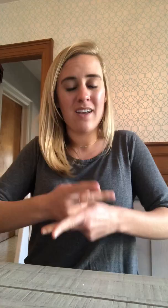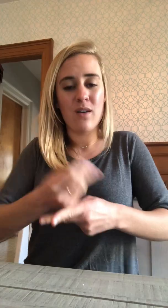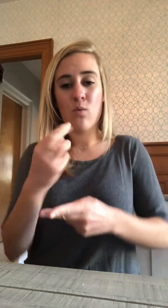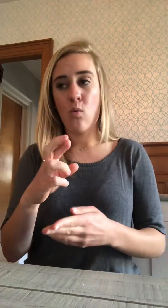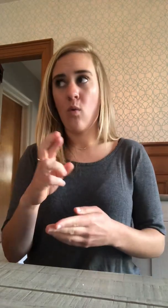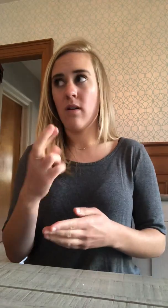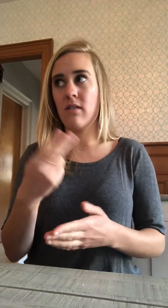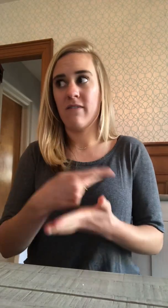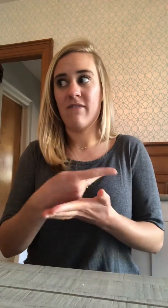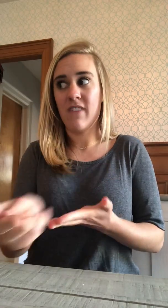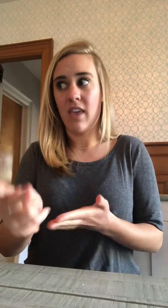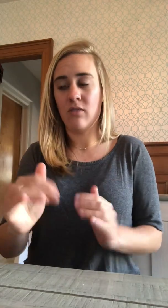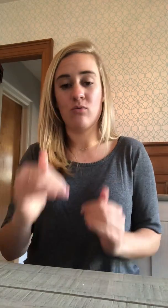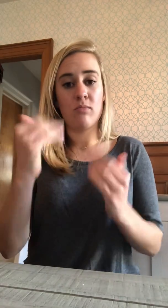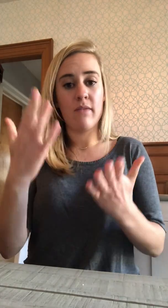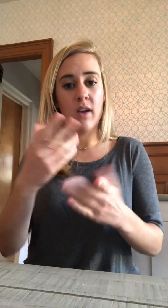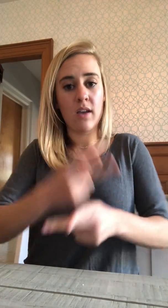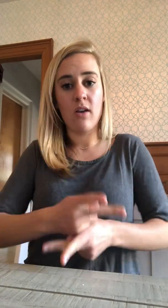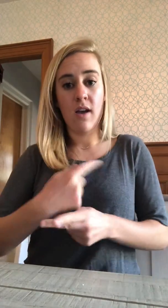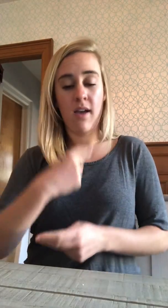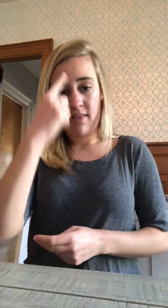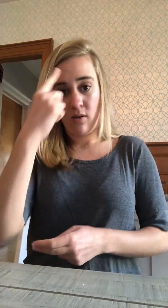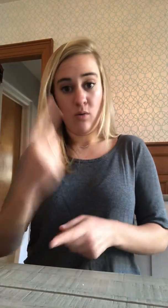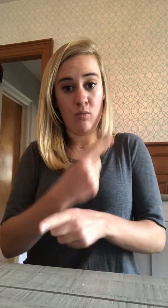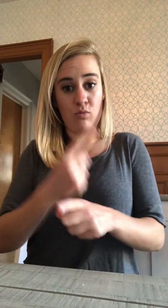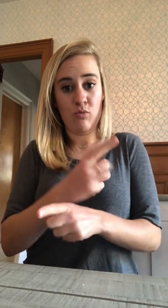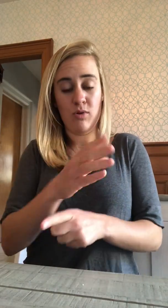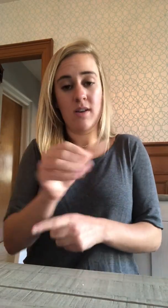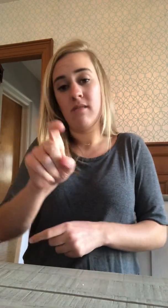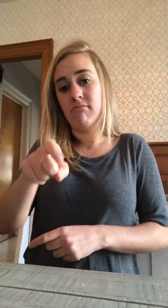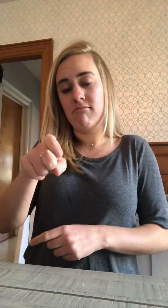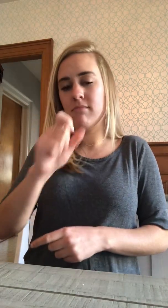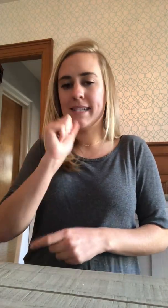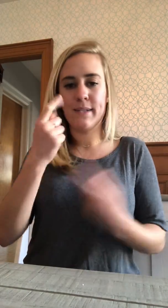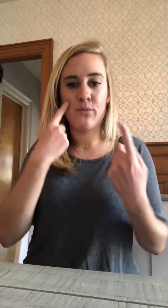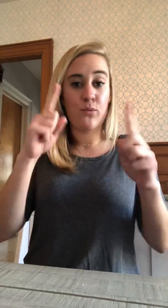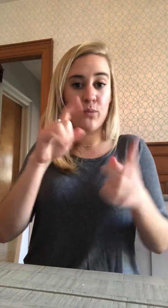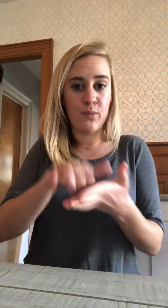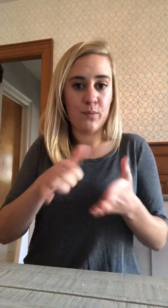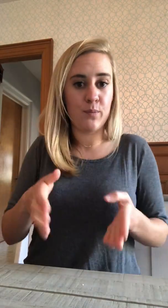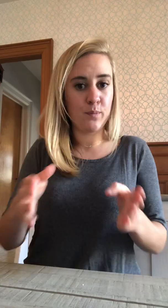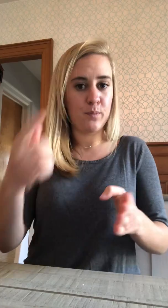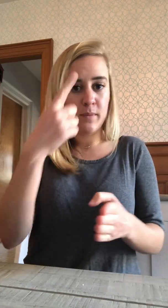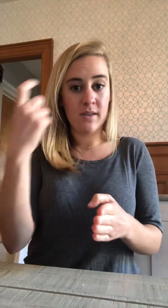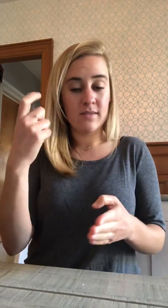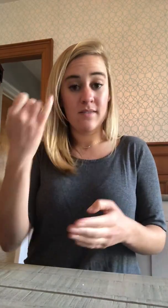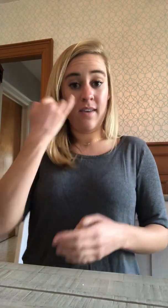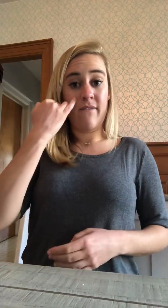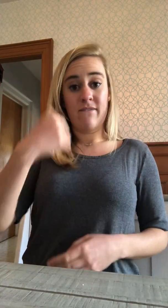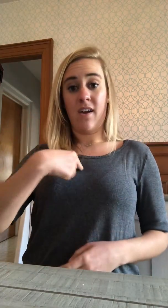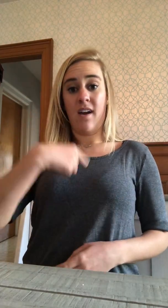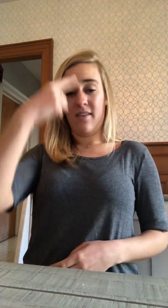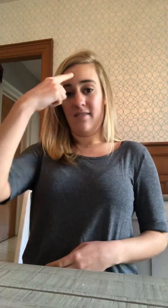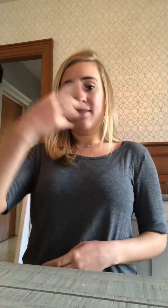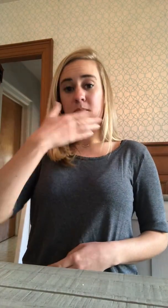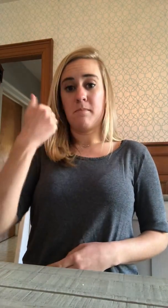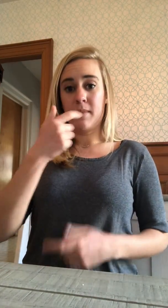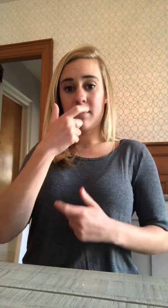provide care that I think is appropriate and necessary. It doesn't work that way, because if I think it's in the best interest of the patient to do